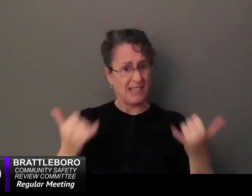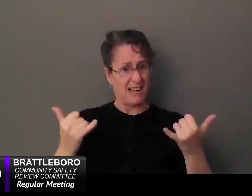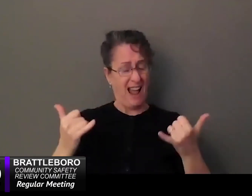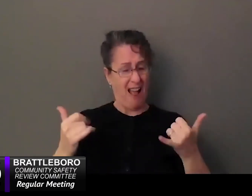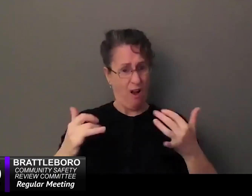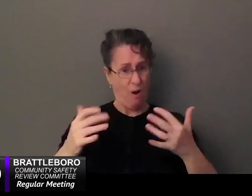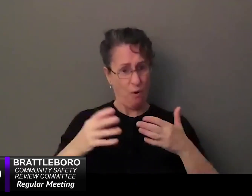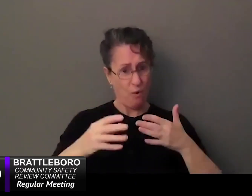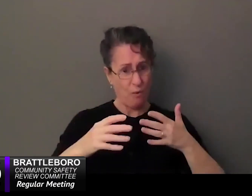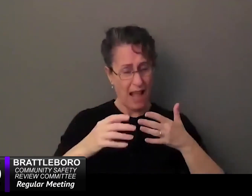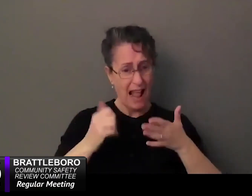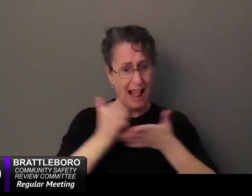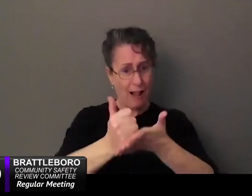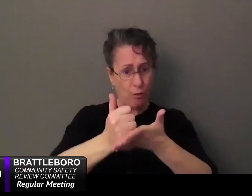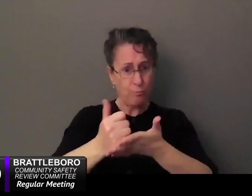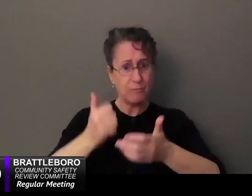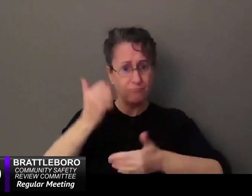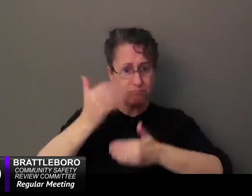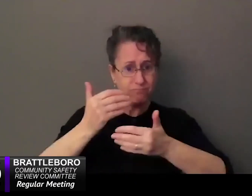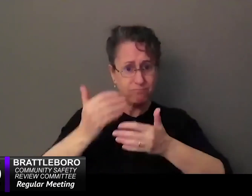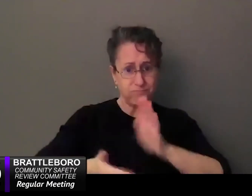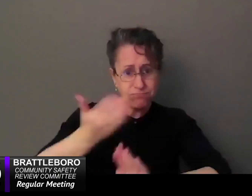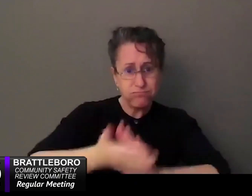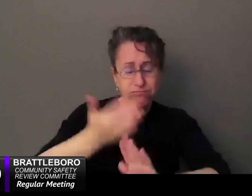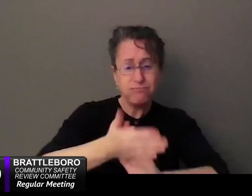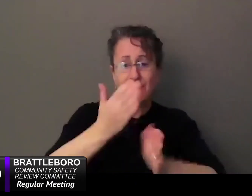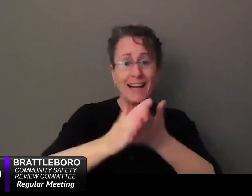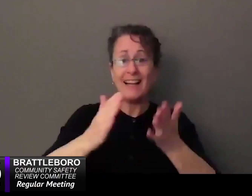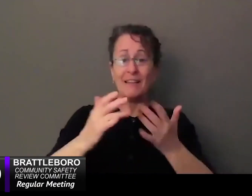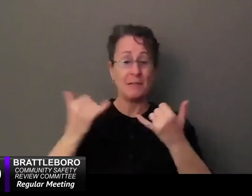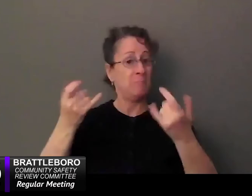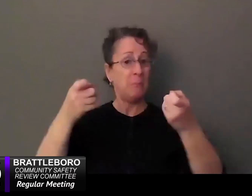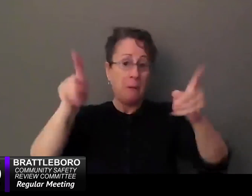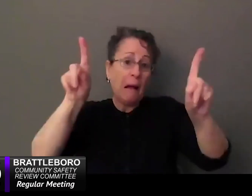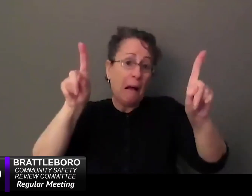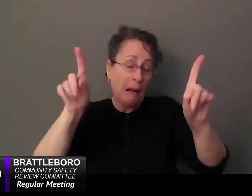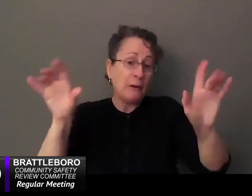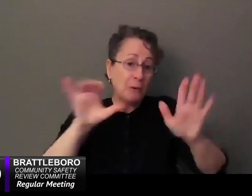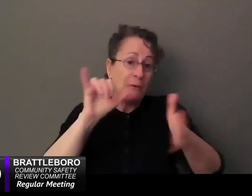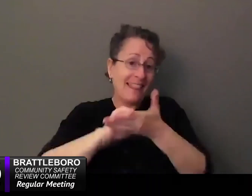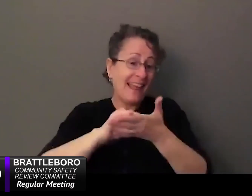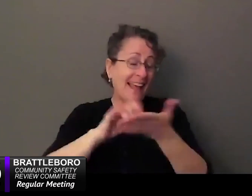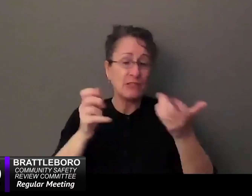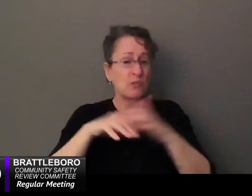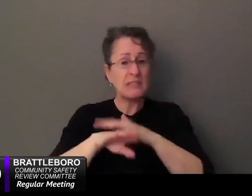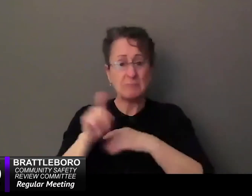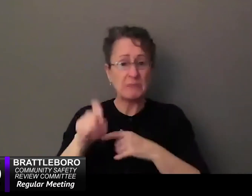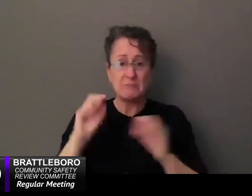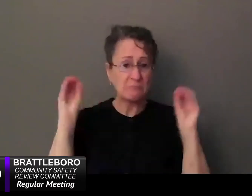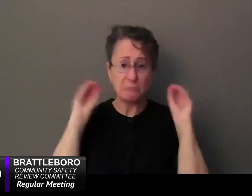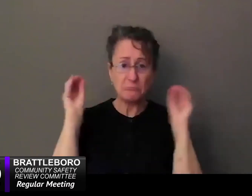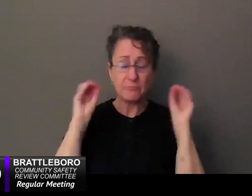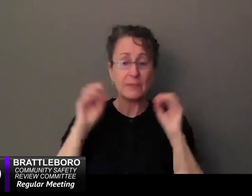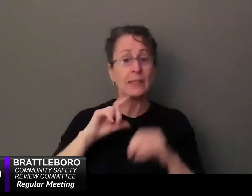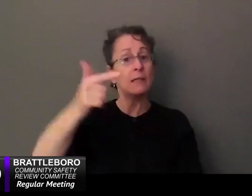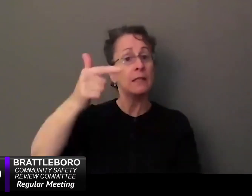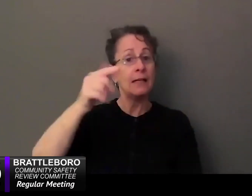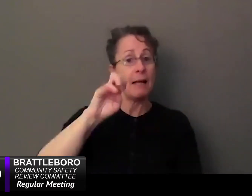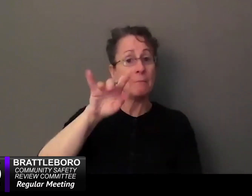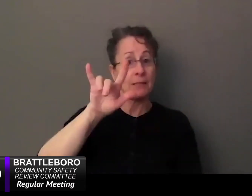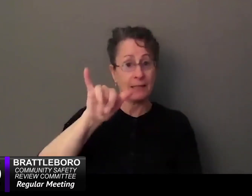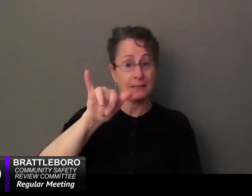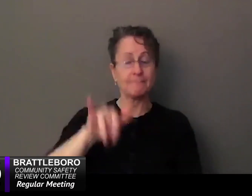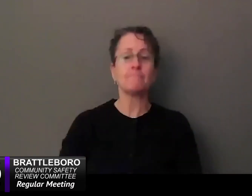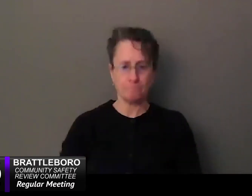And I do not have accessibility needs that are unmet at this moment. Emily, you want to go next?